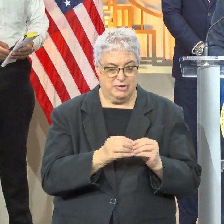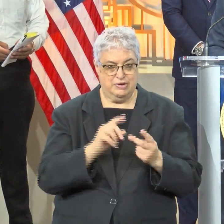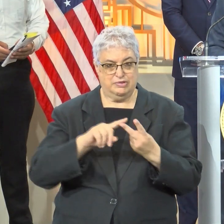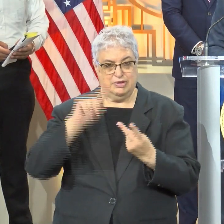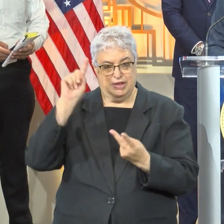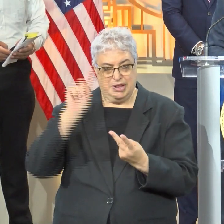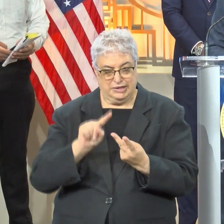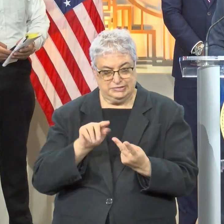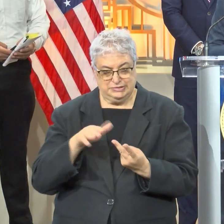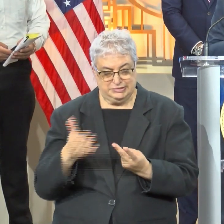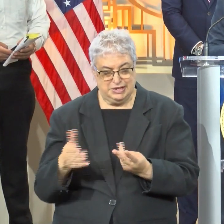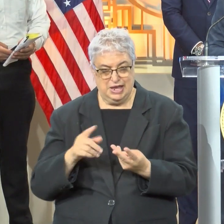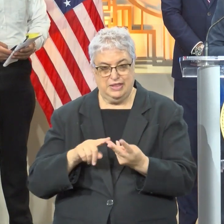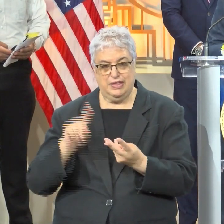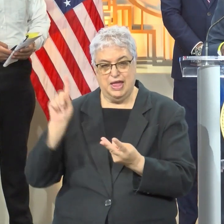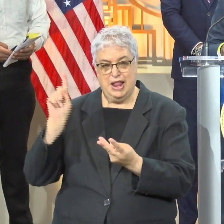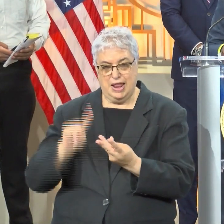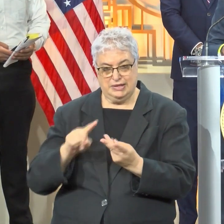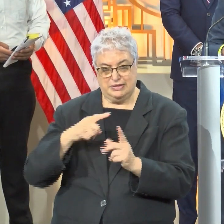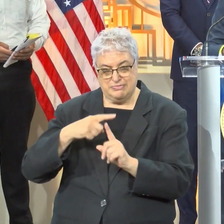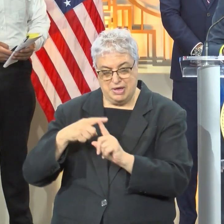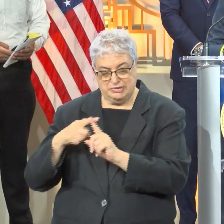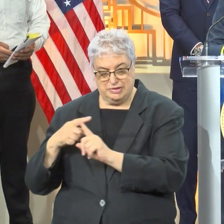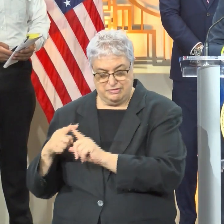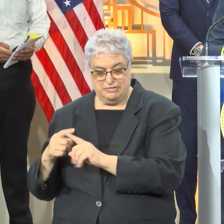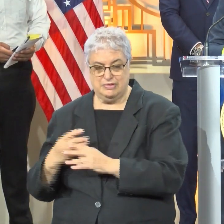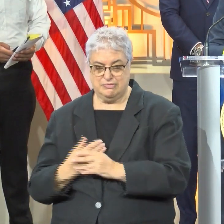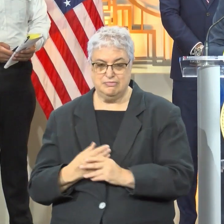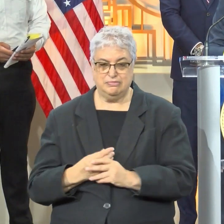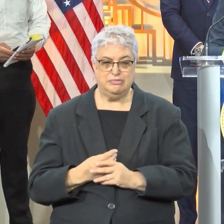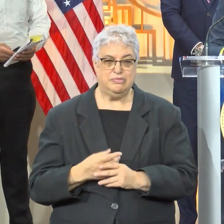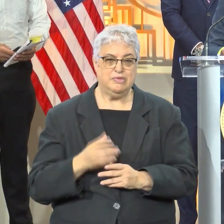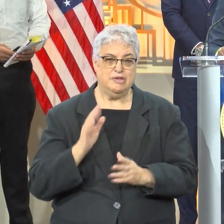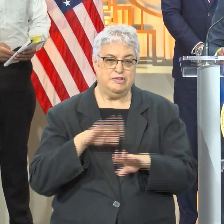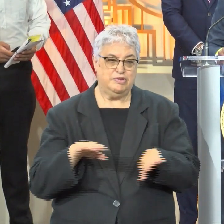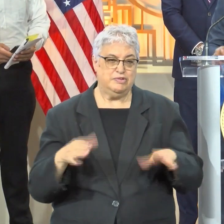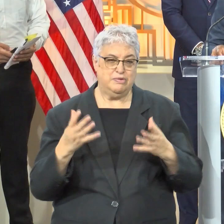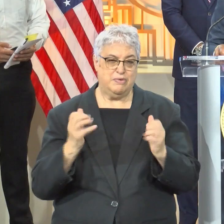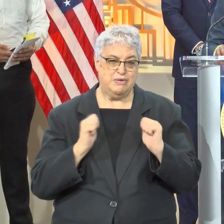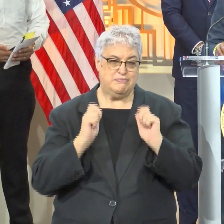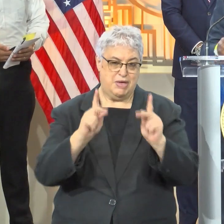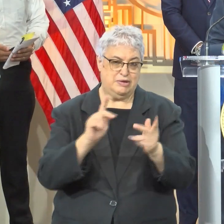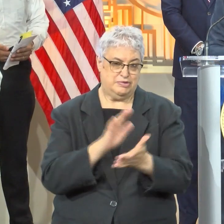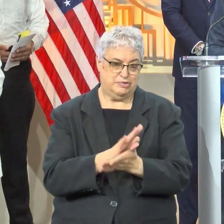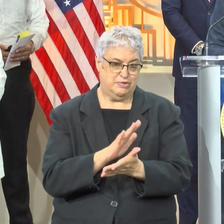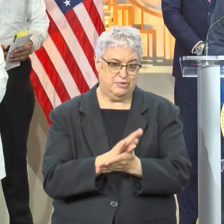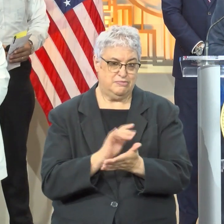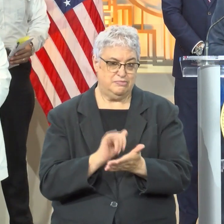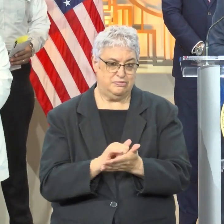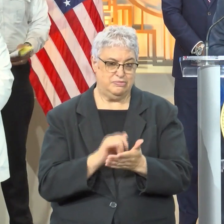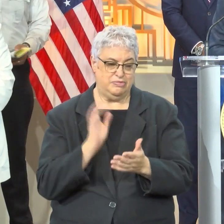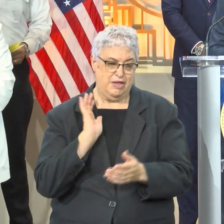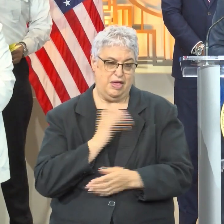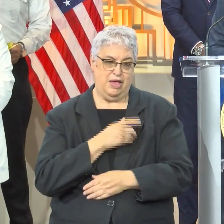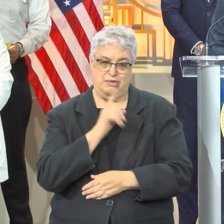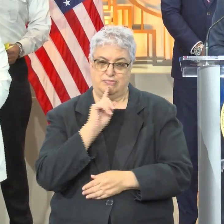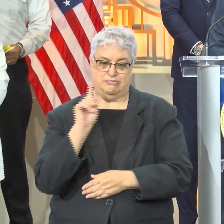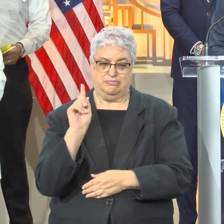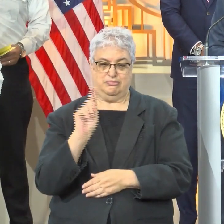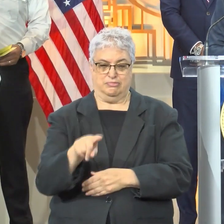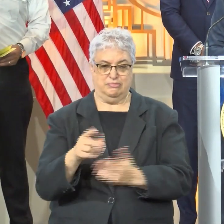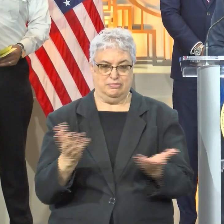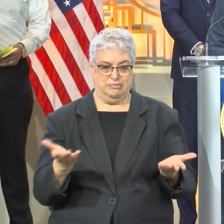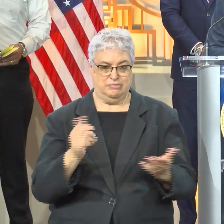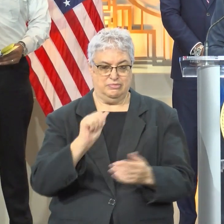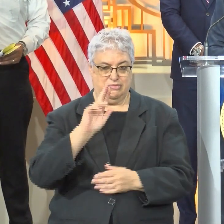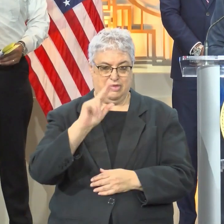critically important, especially as our children start the process of returning to school. So that's the charge. That's where we are in the month of